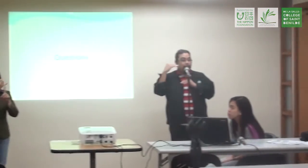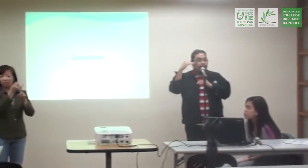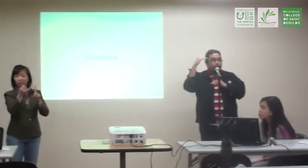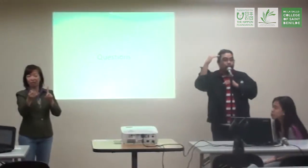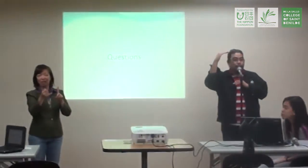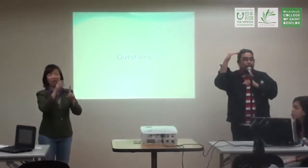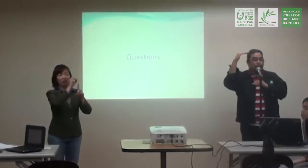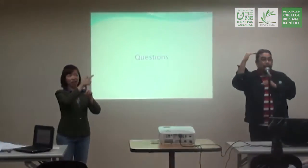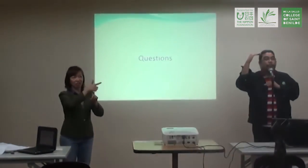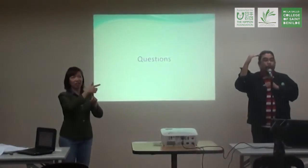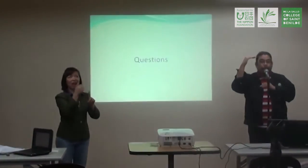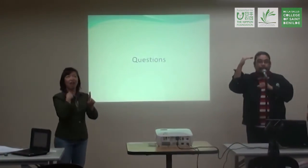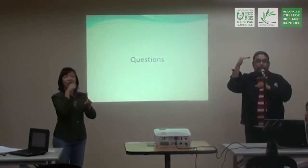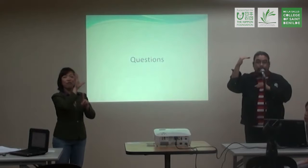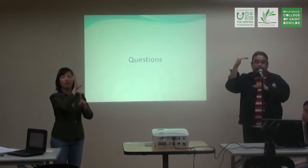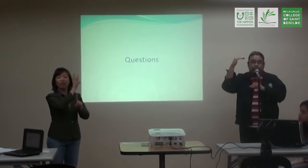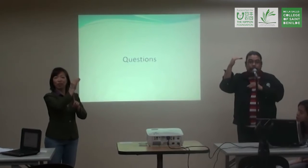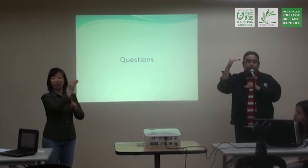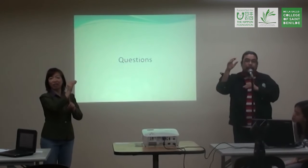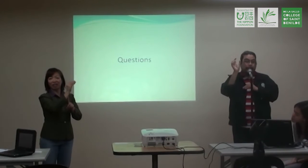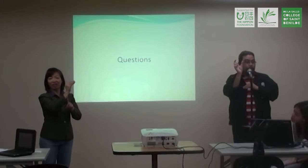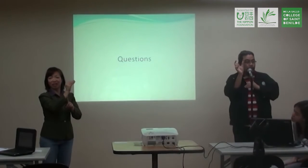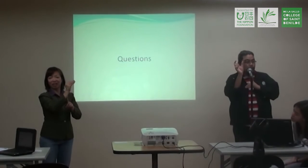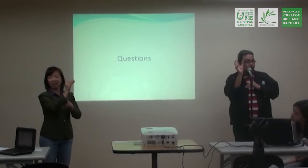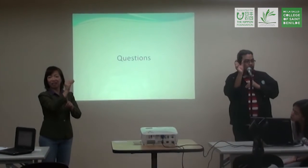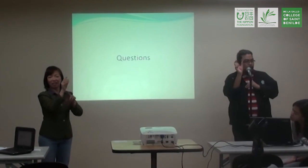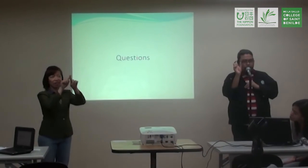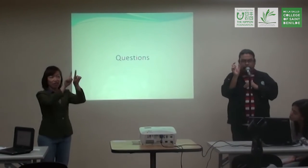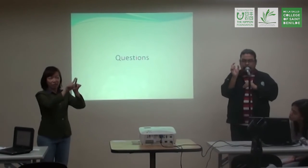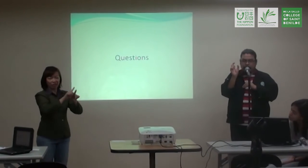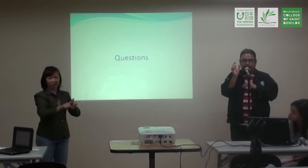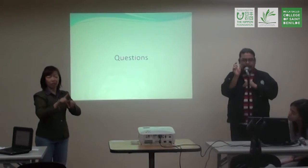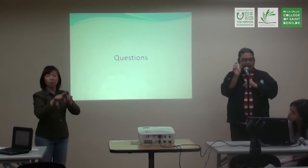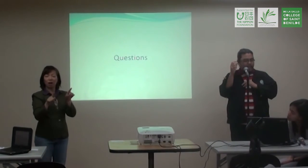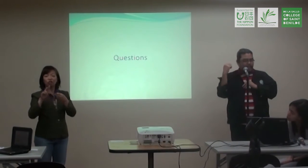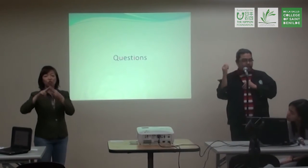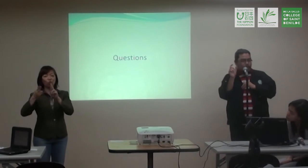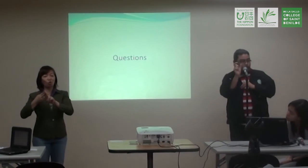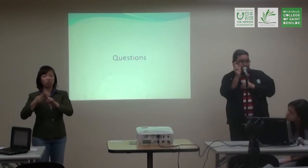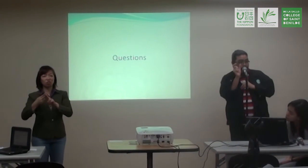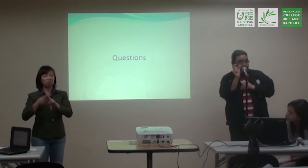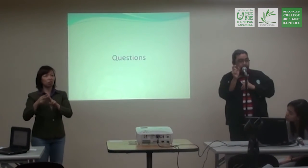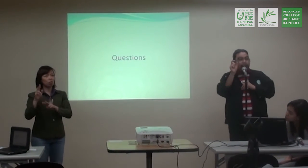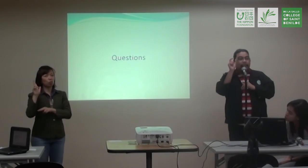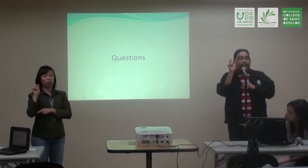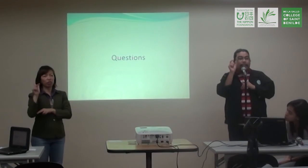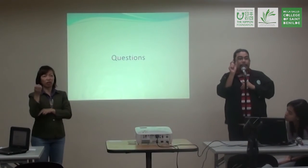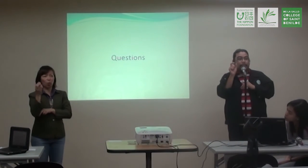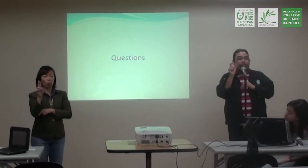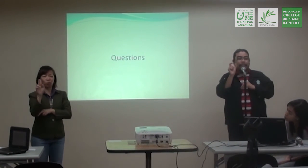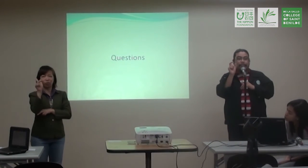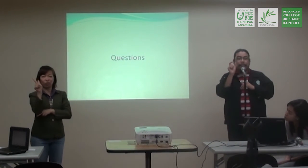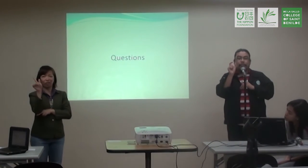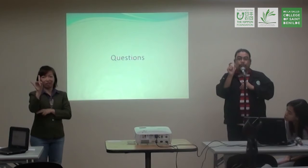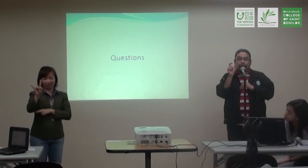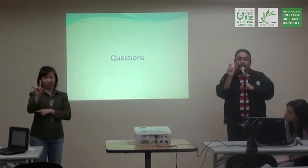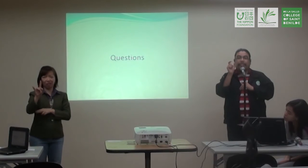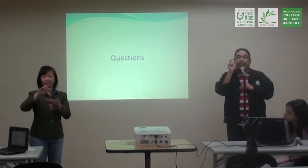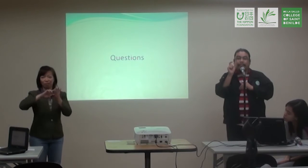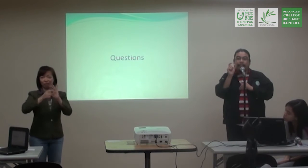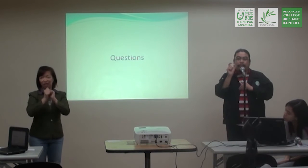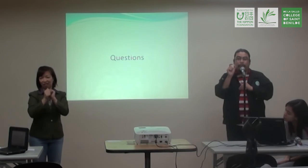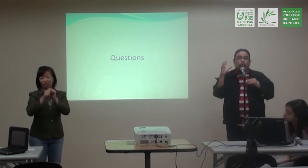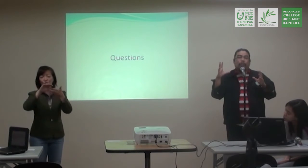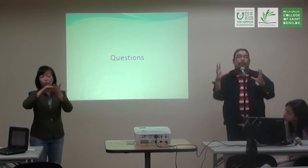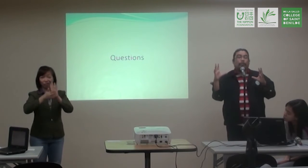about different levels of interpreting the scores, but the score from 23 or 28, it means that the